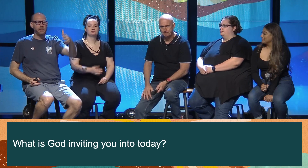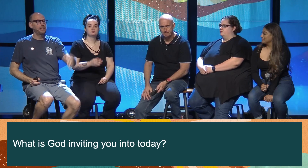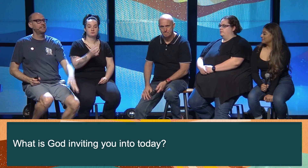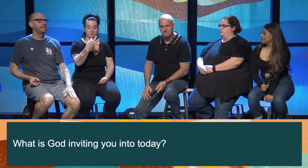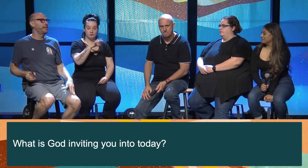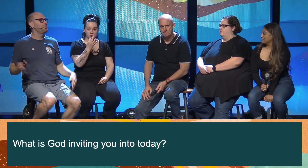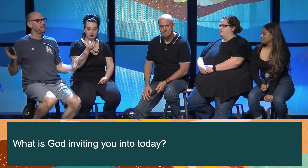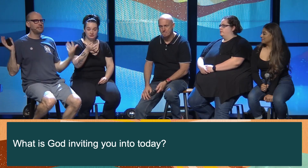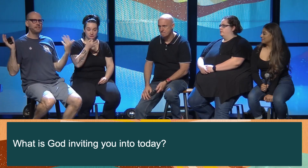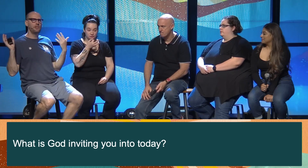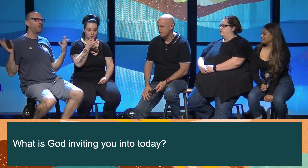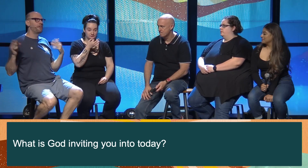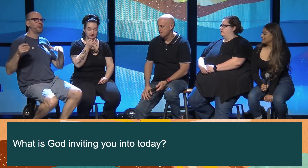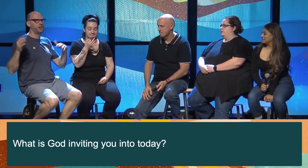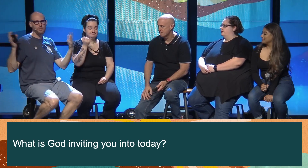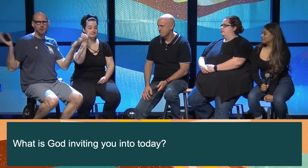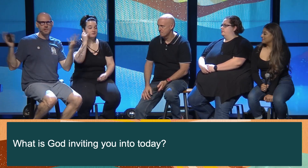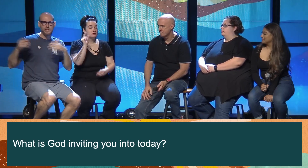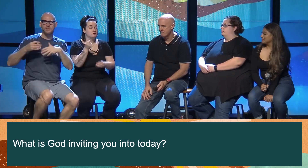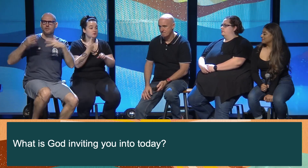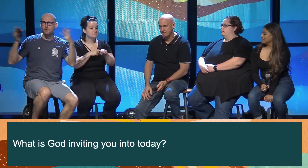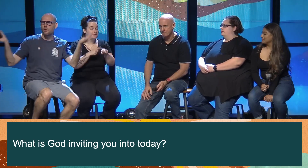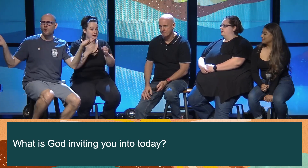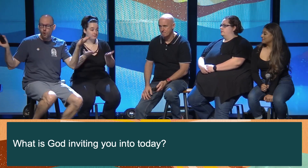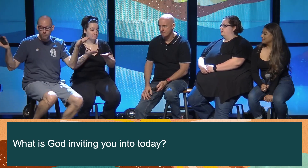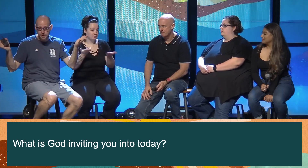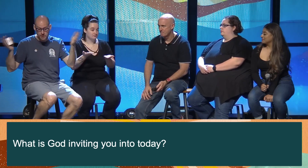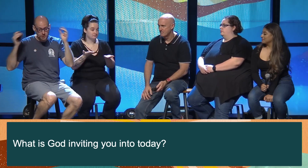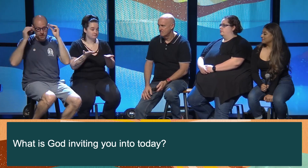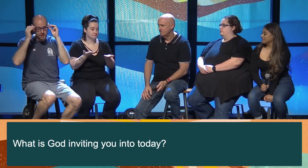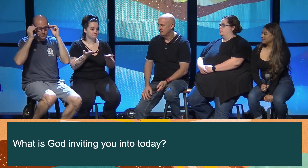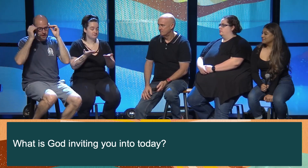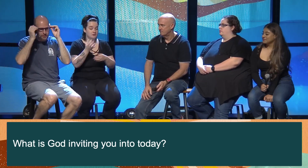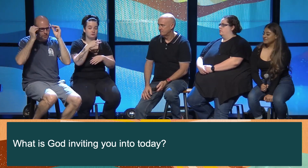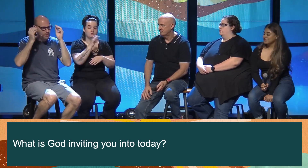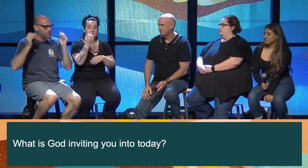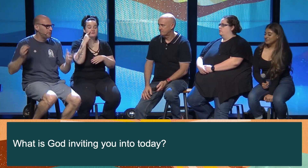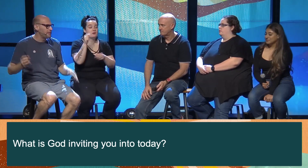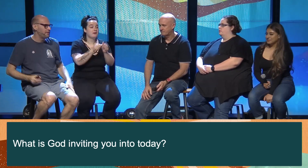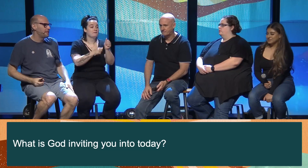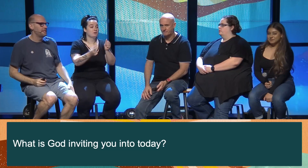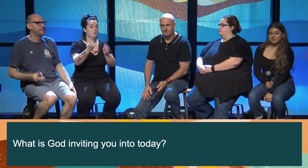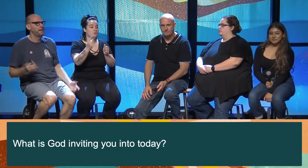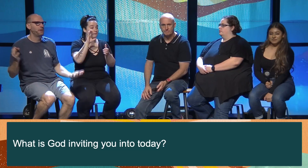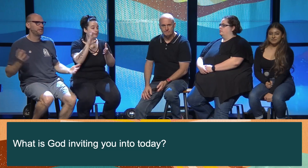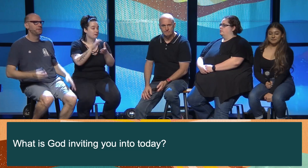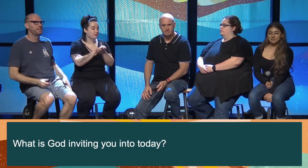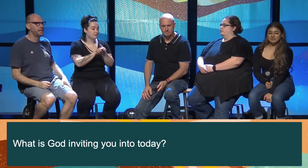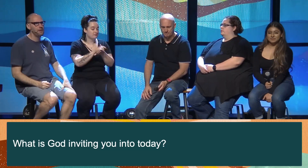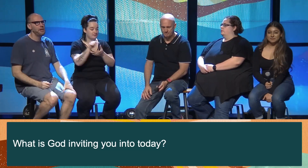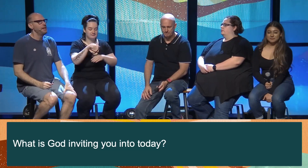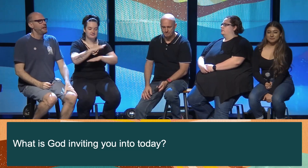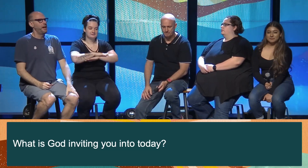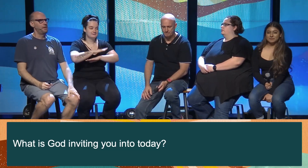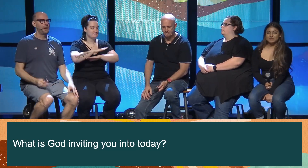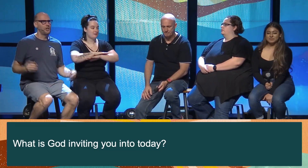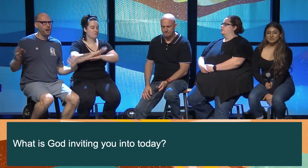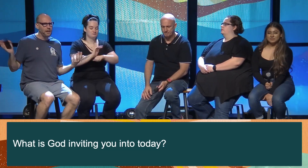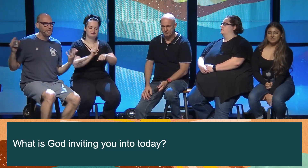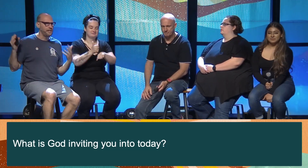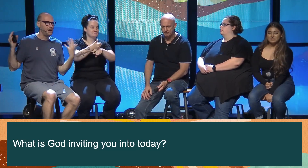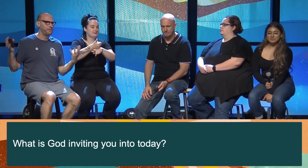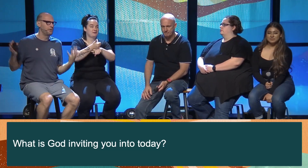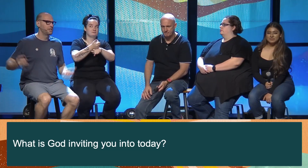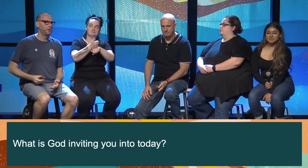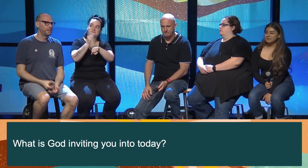moment. If you're a guest today, please know that our communion is open communion. It's for everyone. We believe that this table has been set by